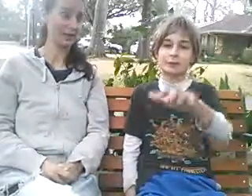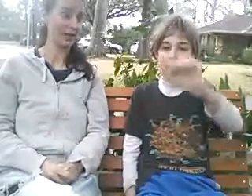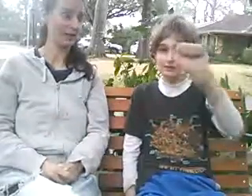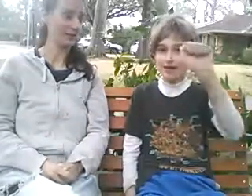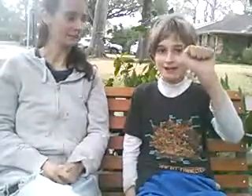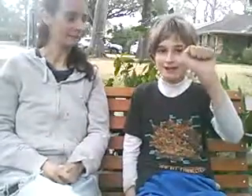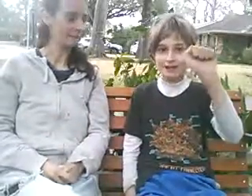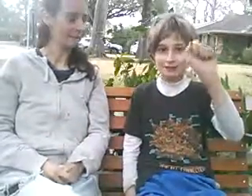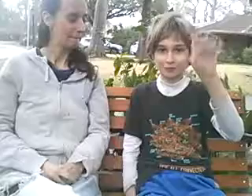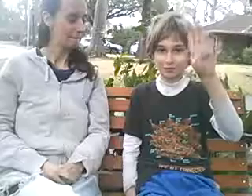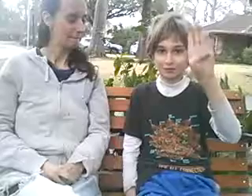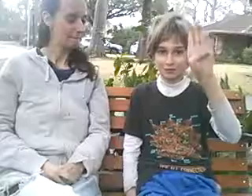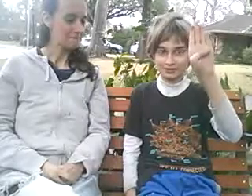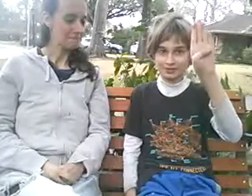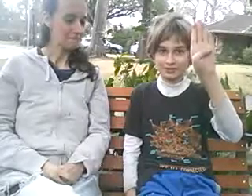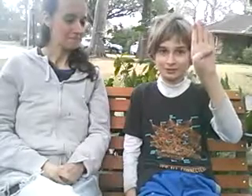don't do it really fast, it's helpful to know.